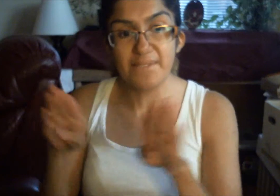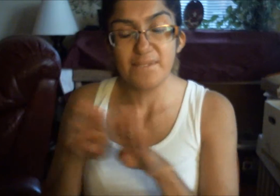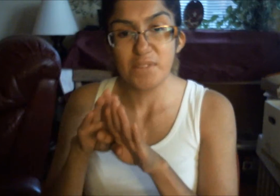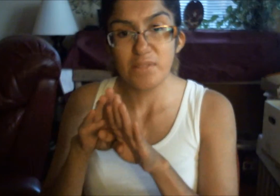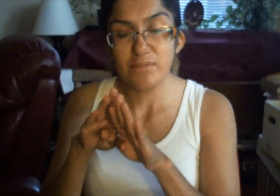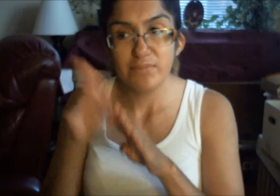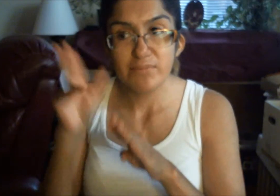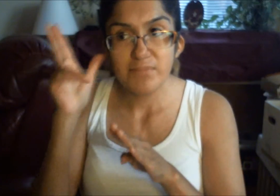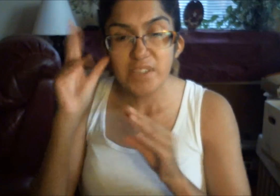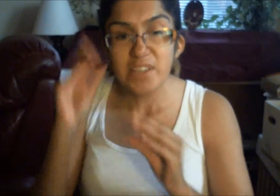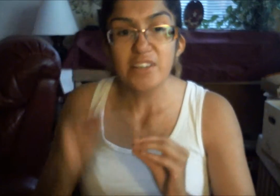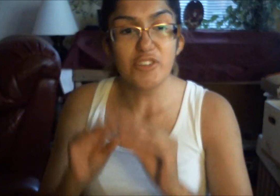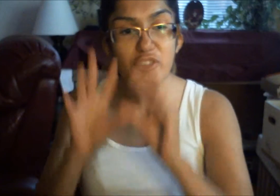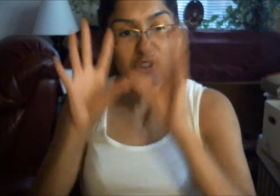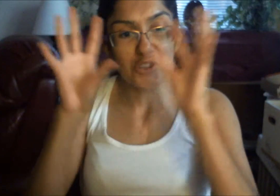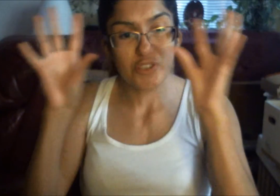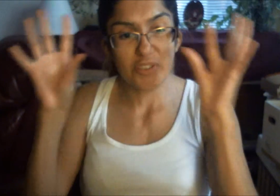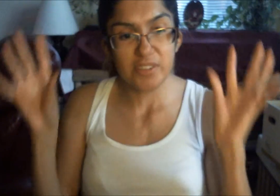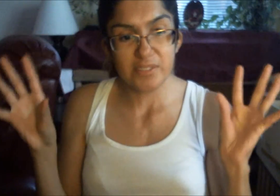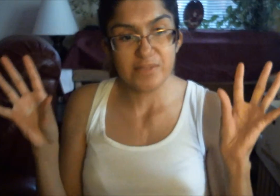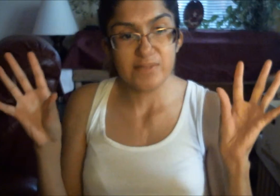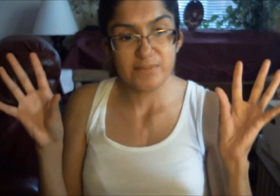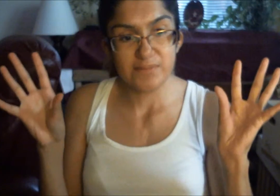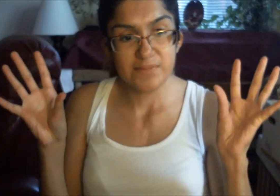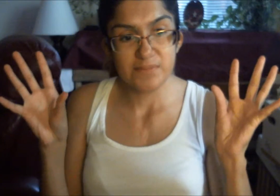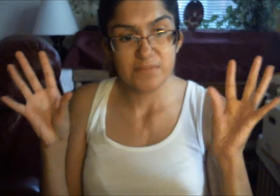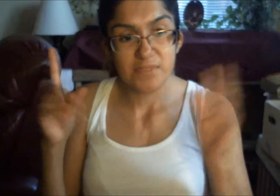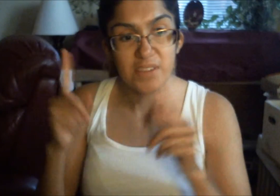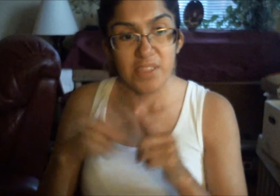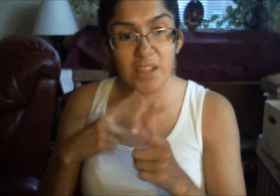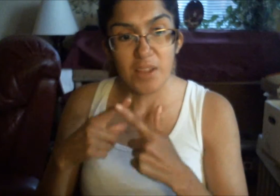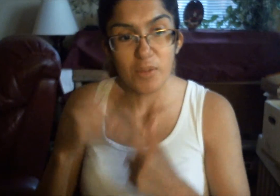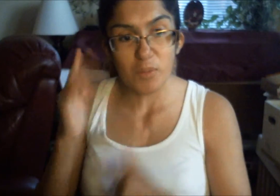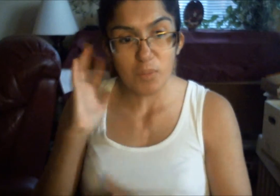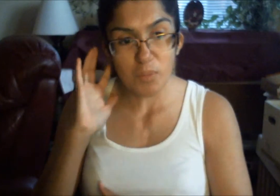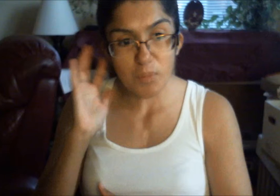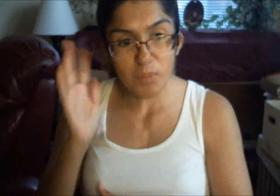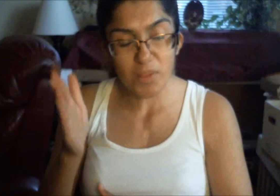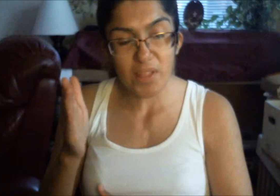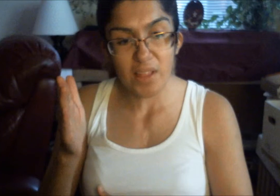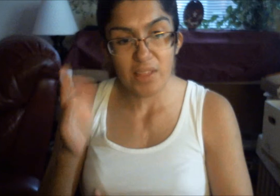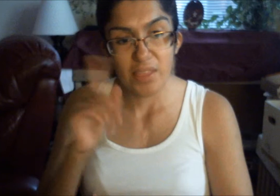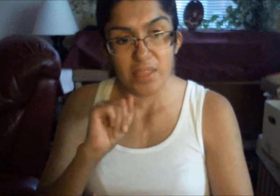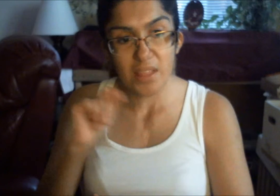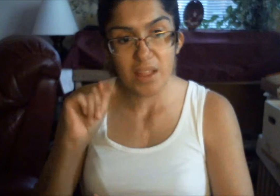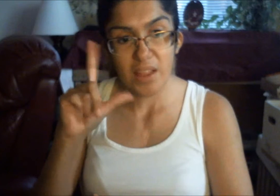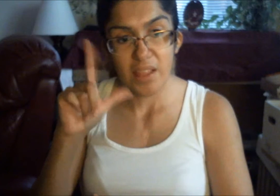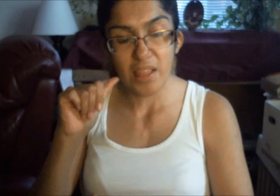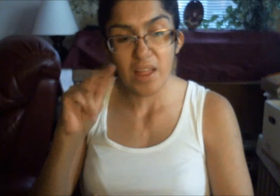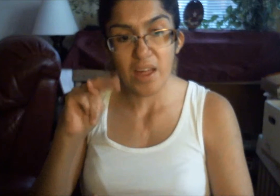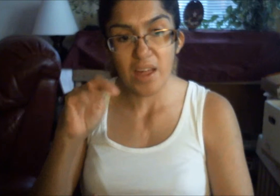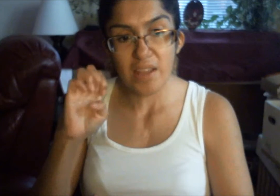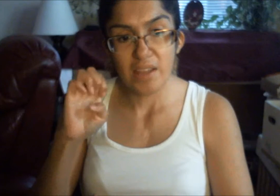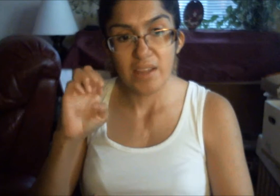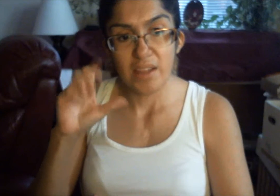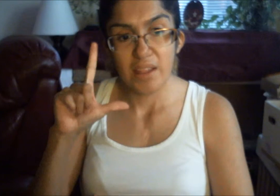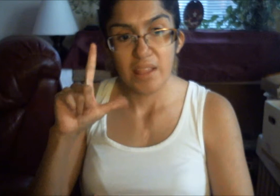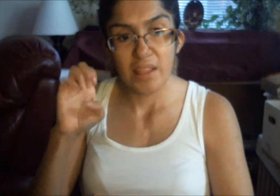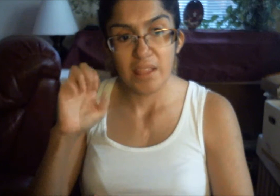Manufacture here, I thought. We're going to manufacture it in Hawaii. We're going to manufacture it in Hawaii. $5 million for a plant, to build regional plant,